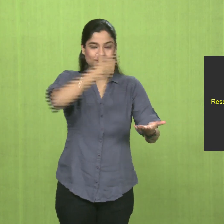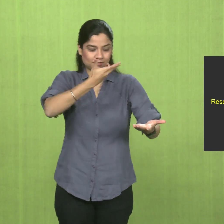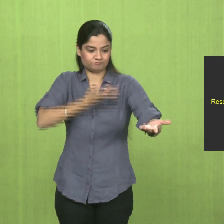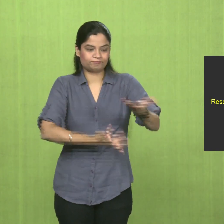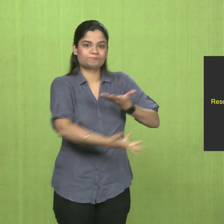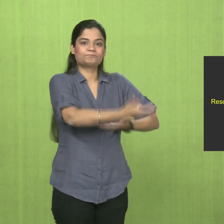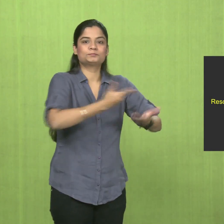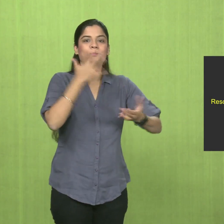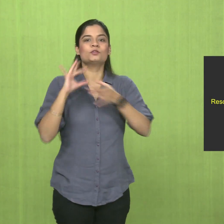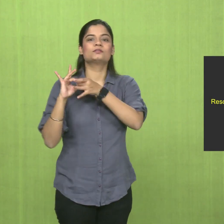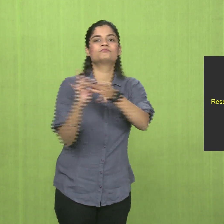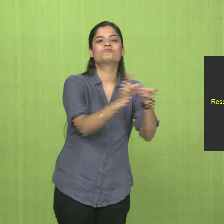are interrelated.